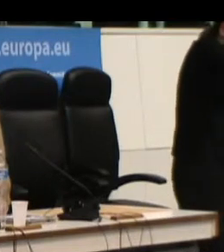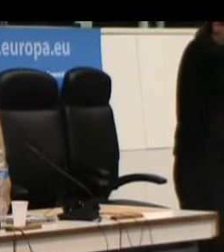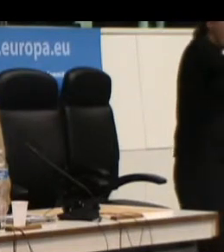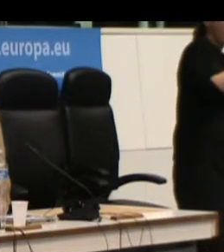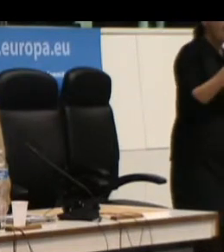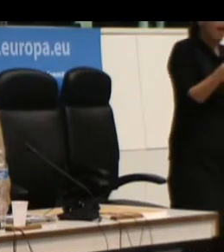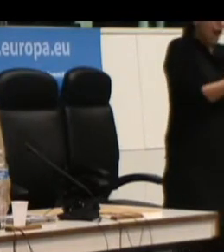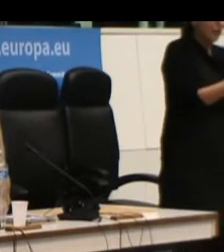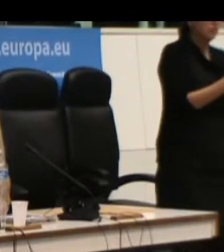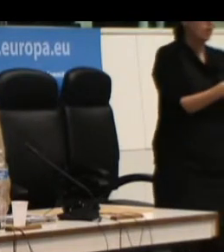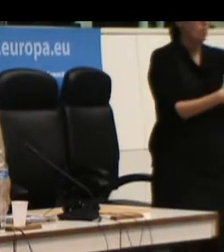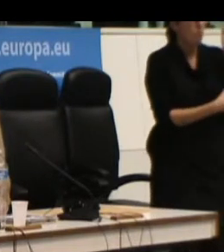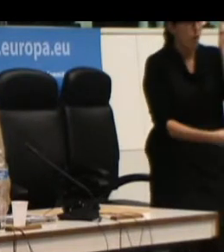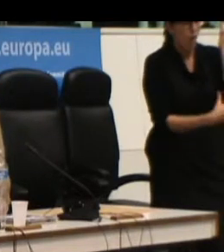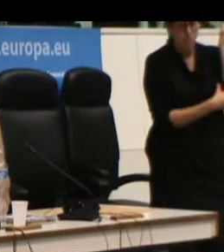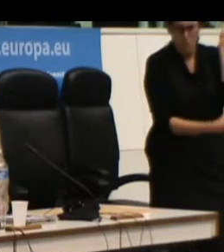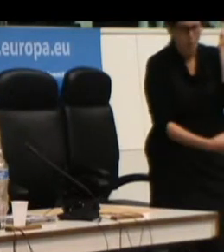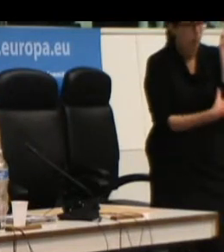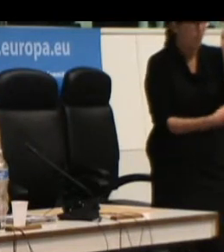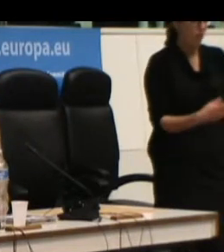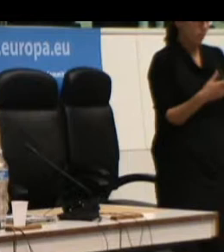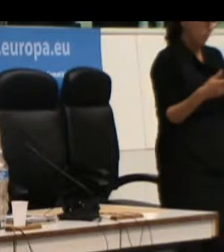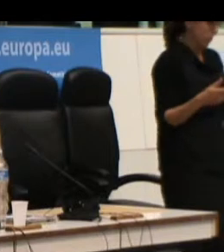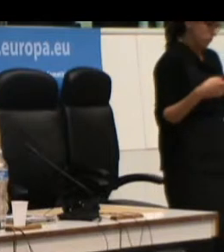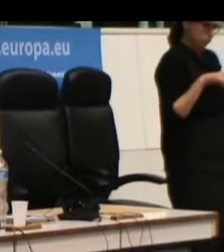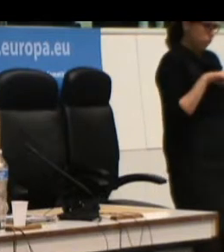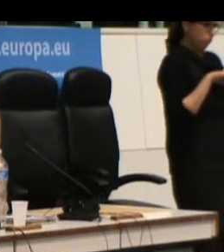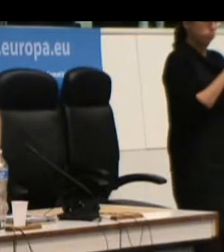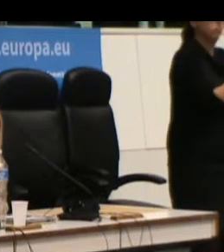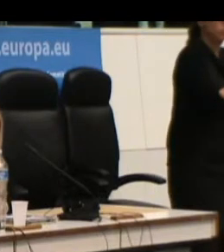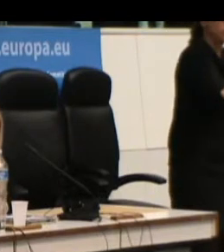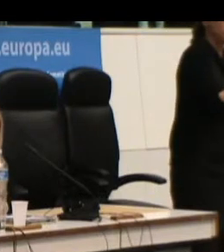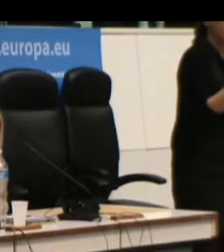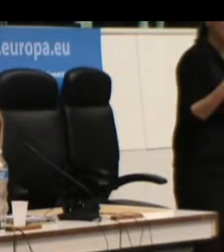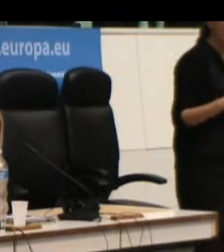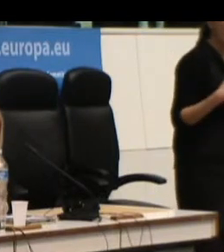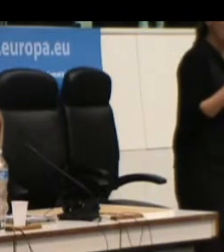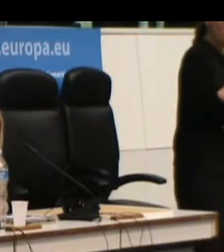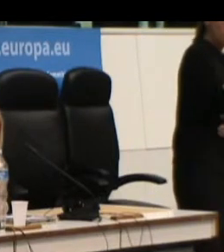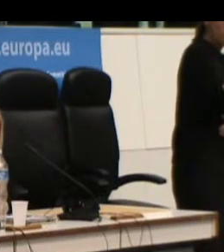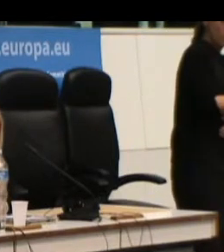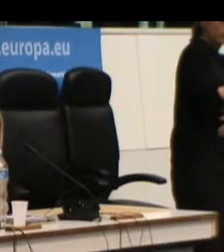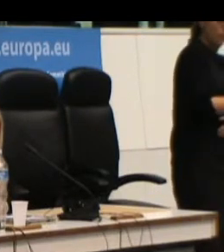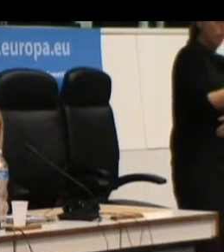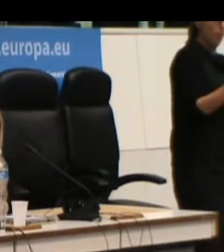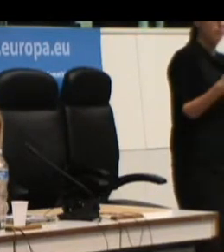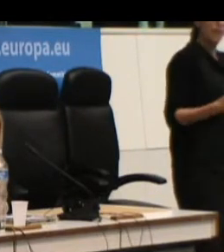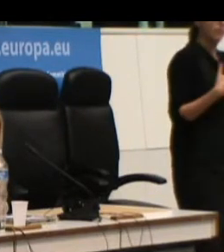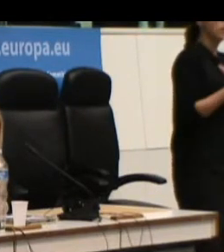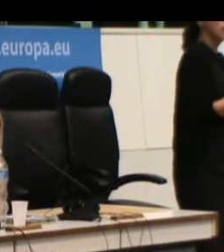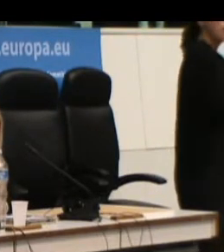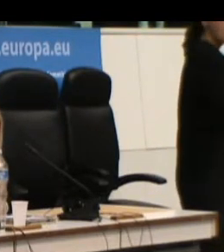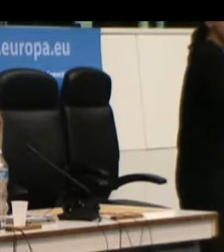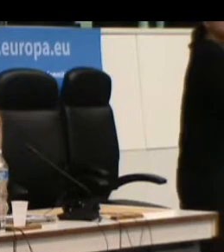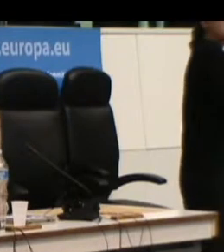unbelievable poverty exist literally side by side. And so our customers may have lots of money,